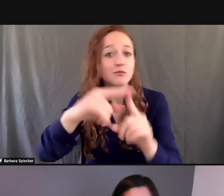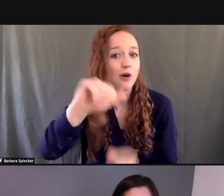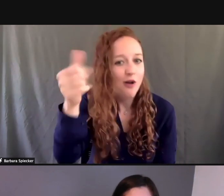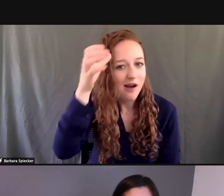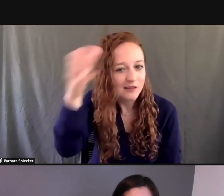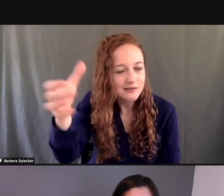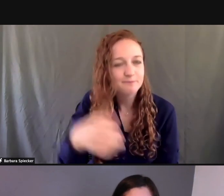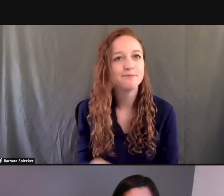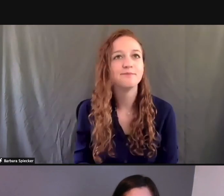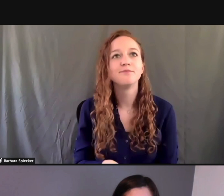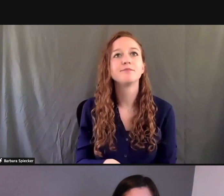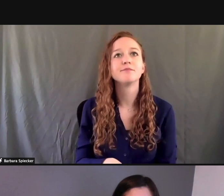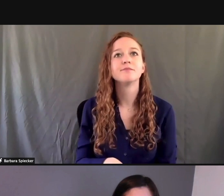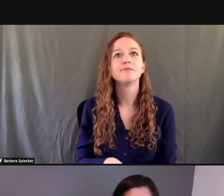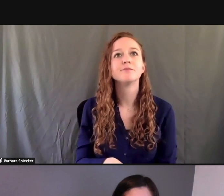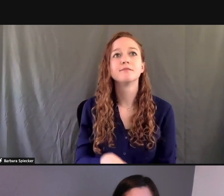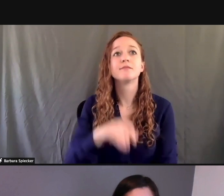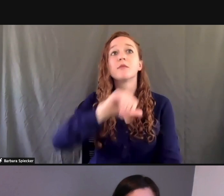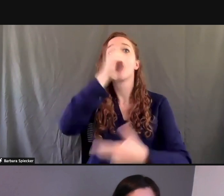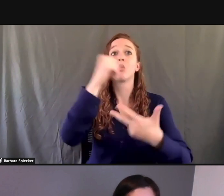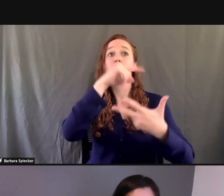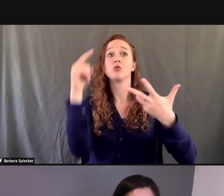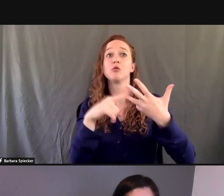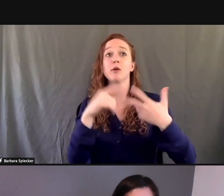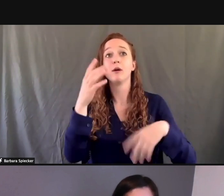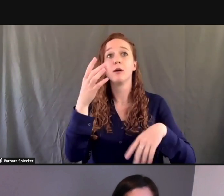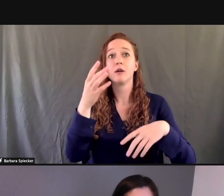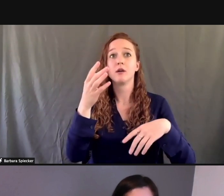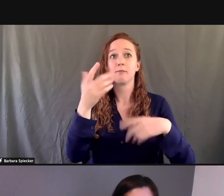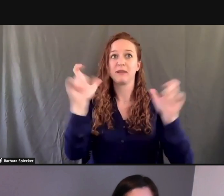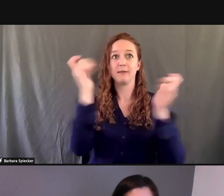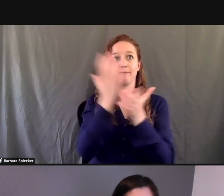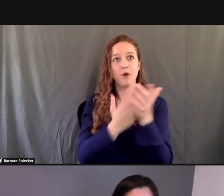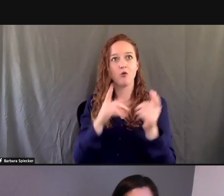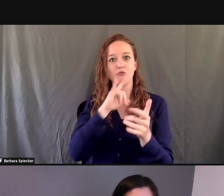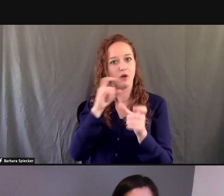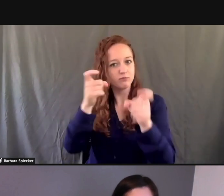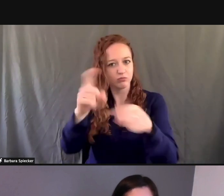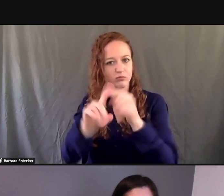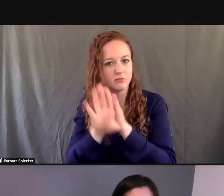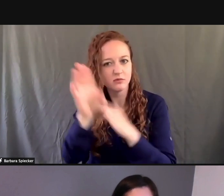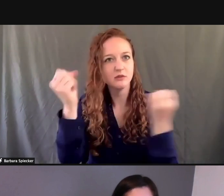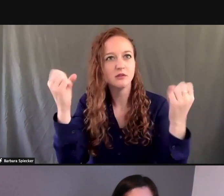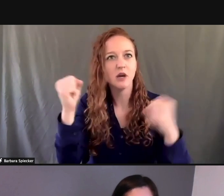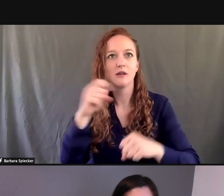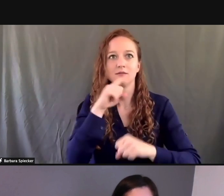from deaf experts, people who brainstorm, and our current signers,